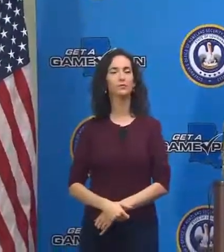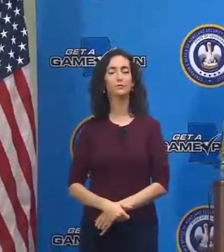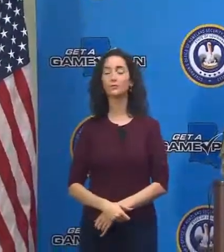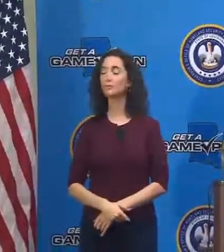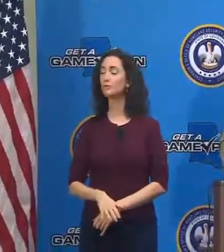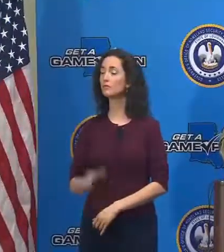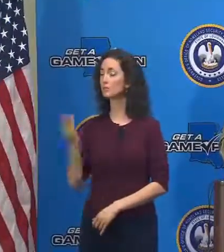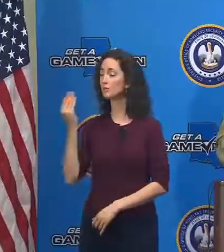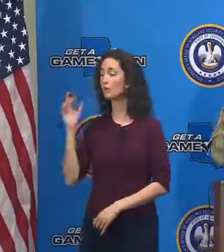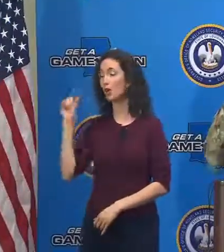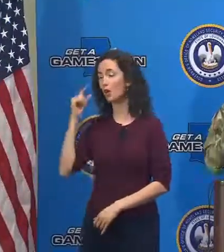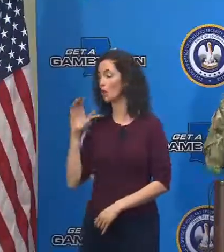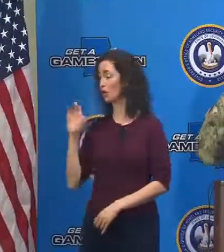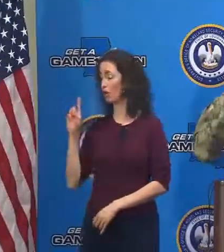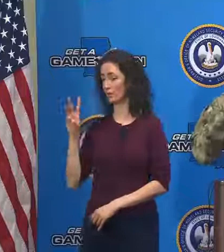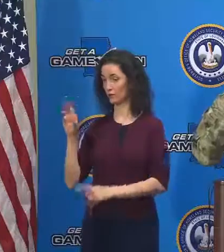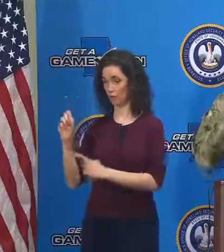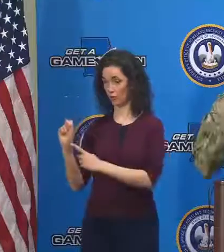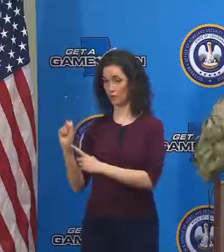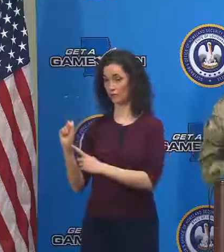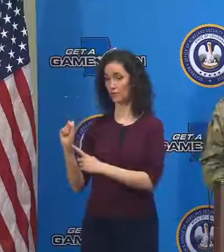Governor Edwards.